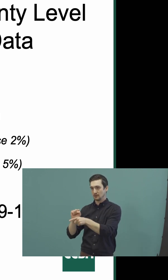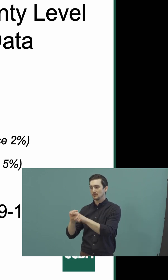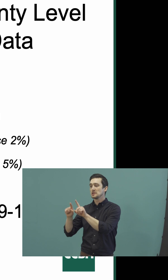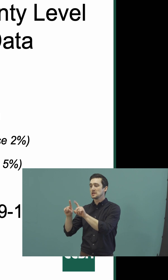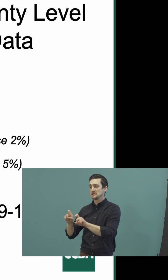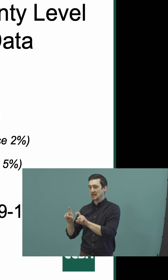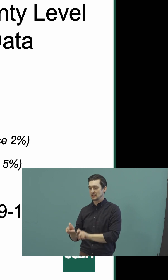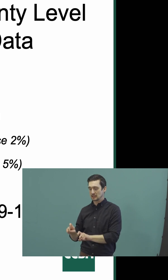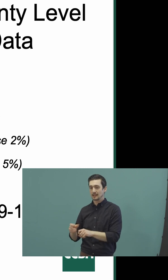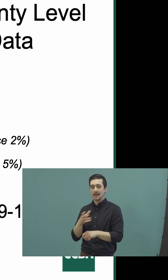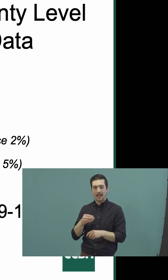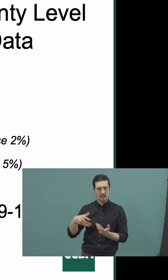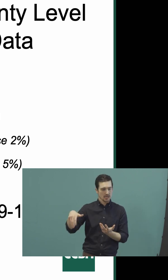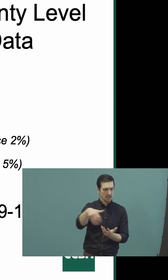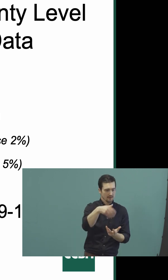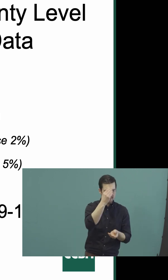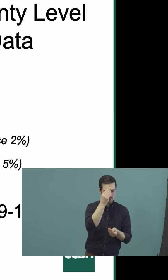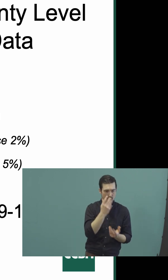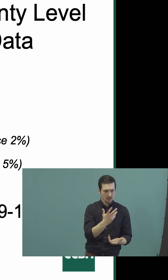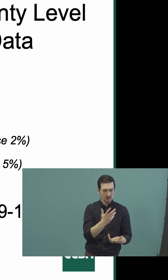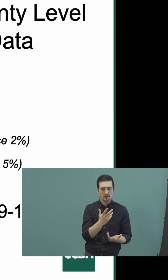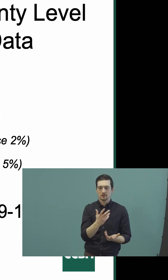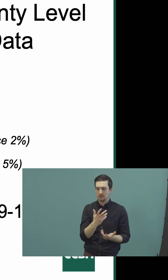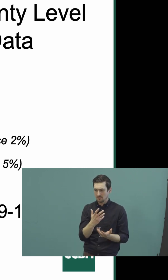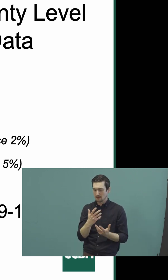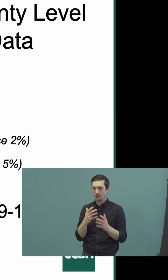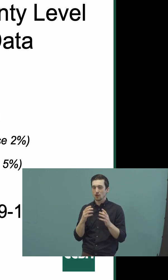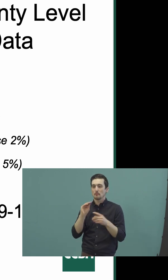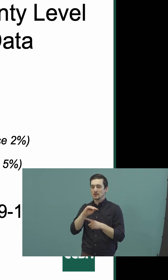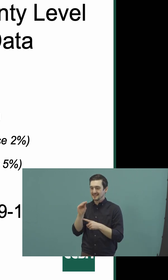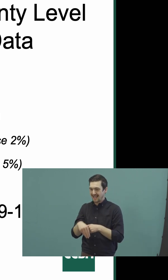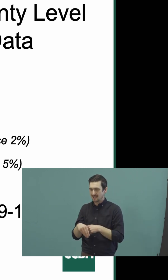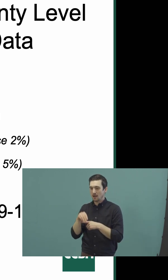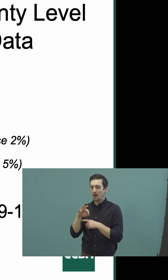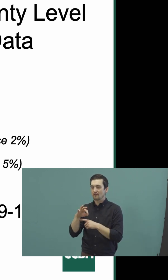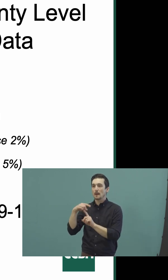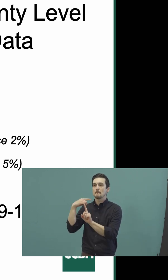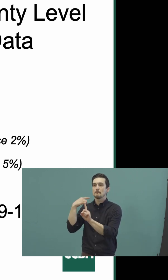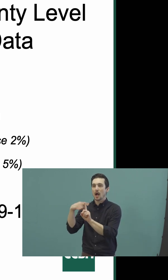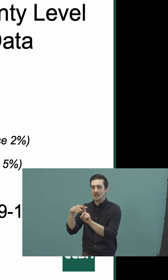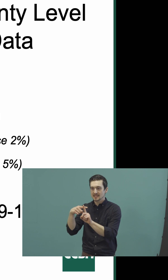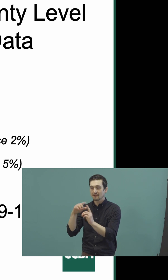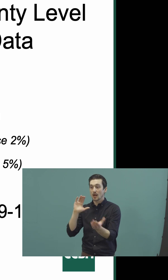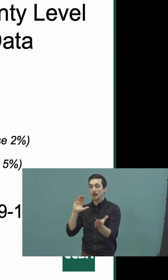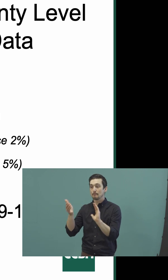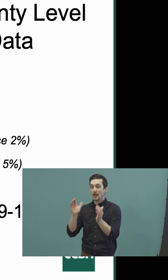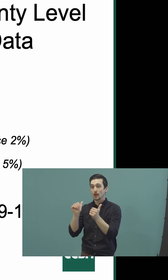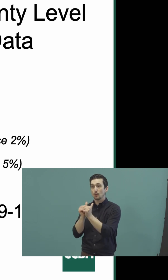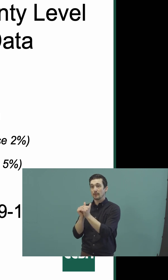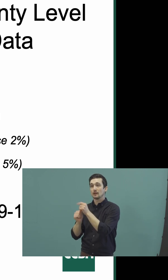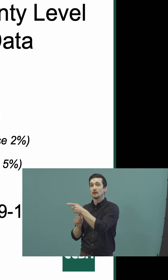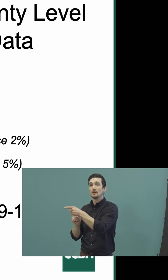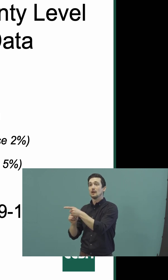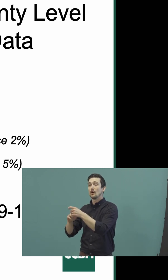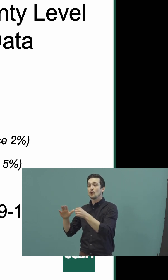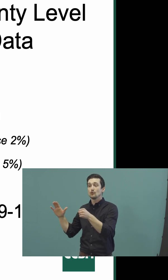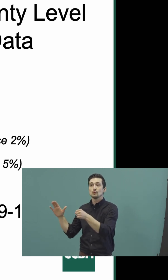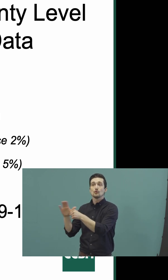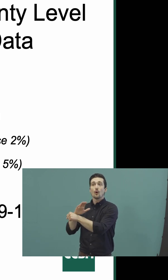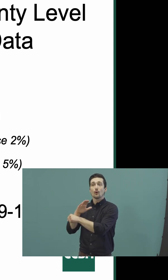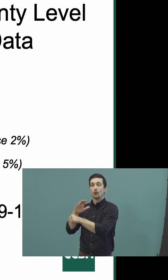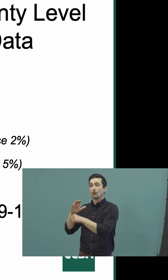we have received, the percent positive, meaning the number of positive cases compared with the total number of COVID tests